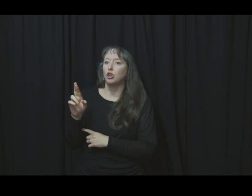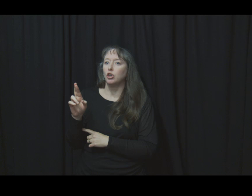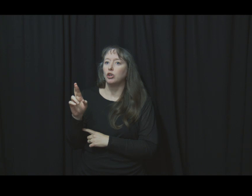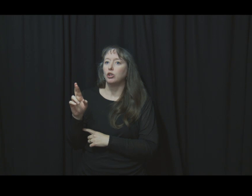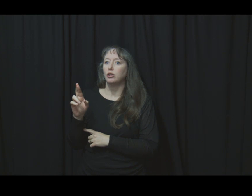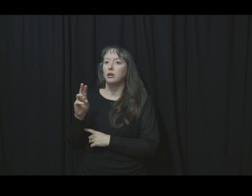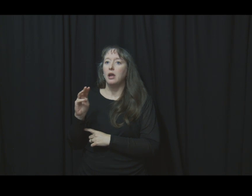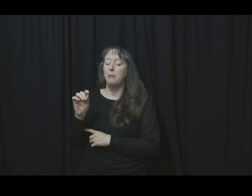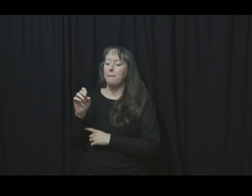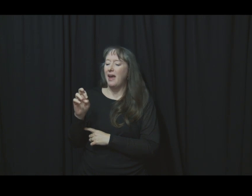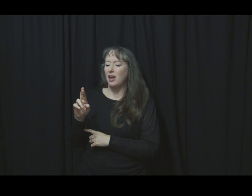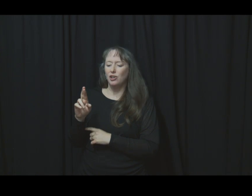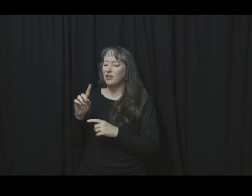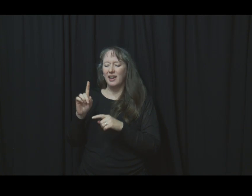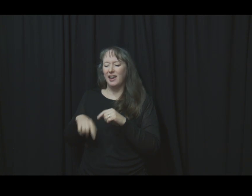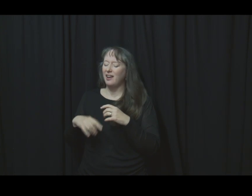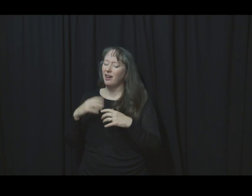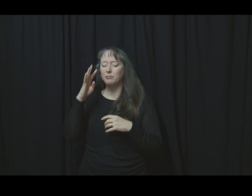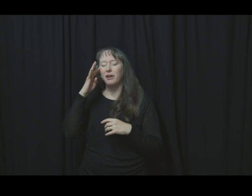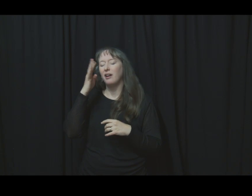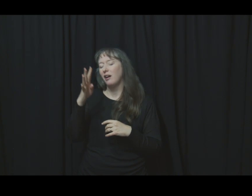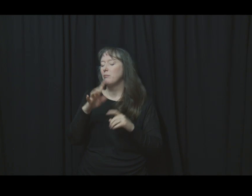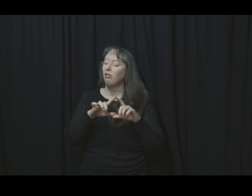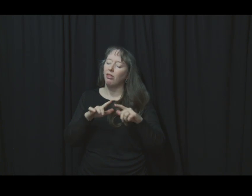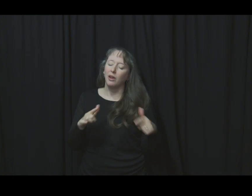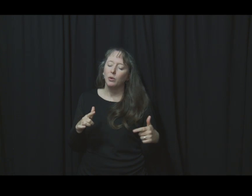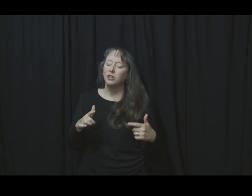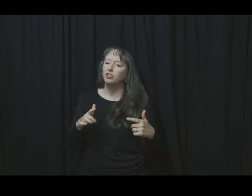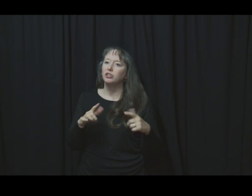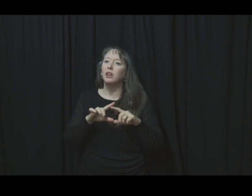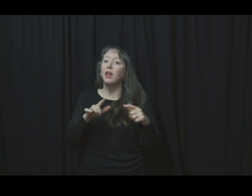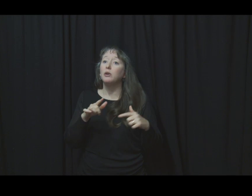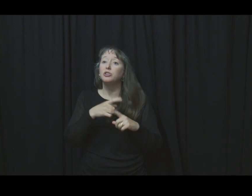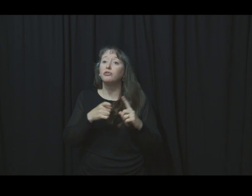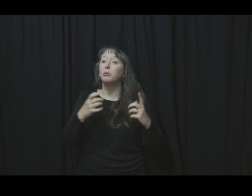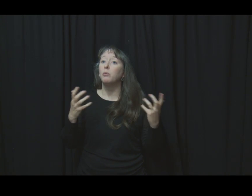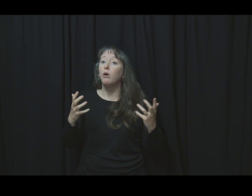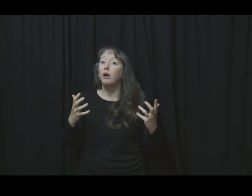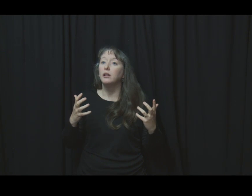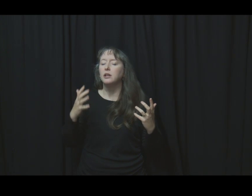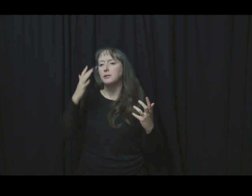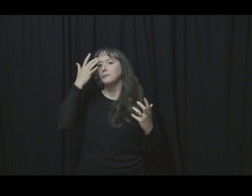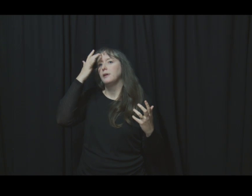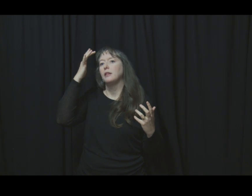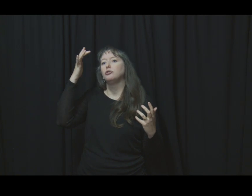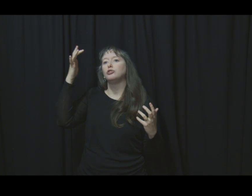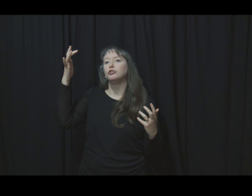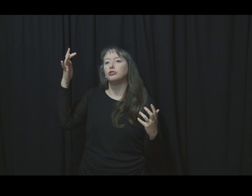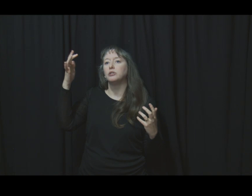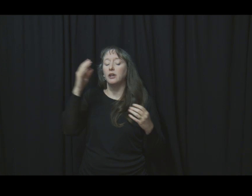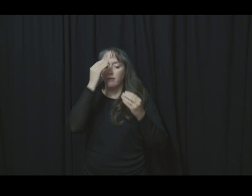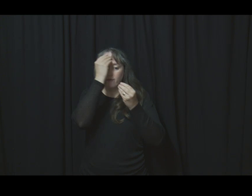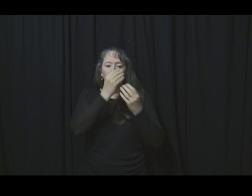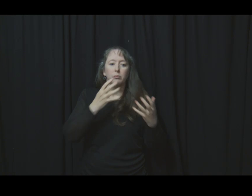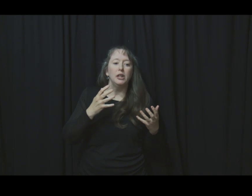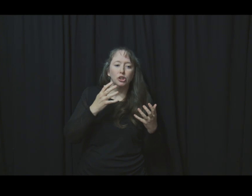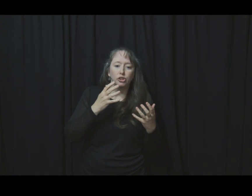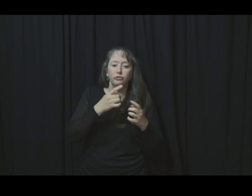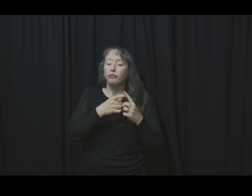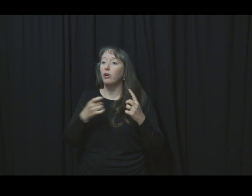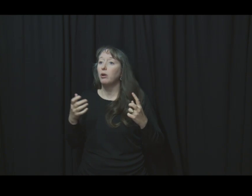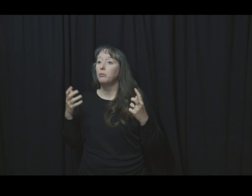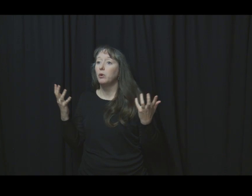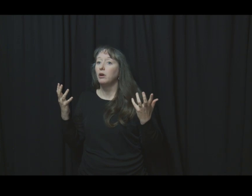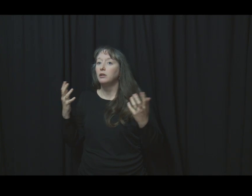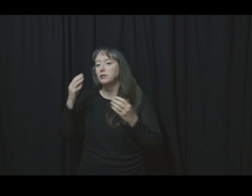can never produce a language system. Languages only come from intelligence. Information only comes from information. The Bible tells us that the things